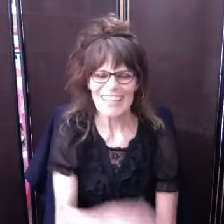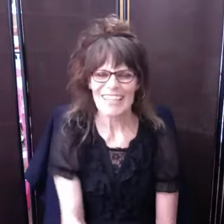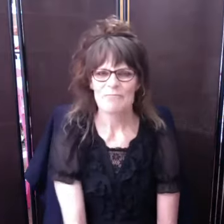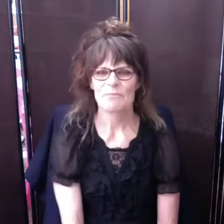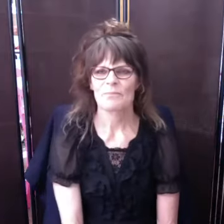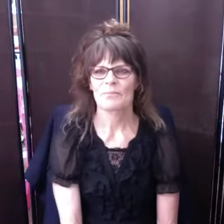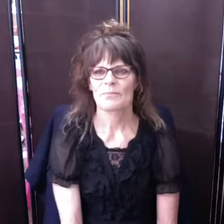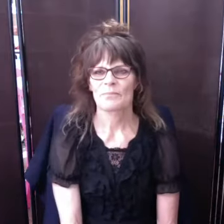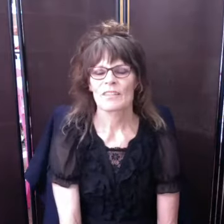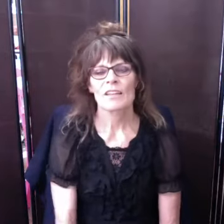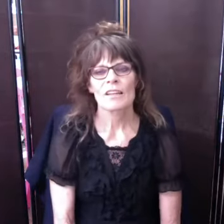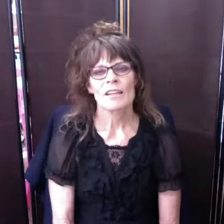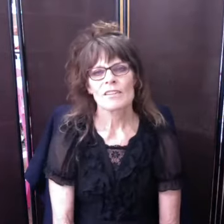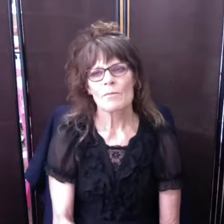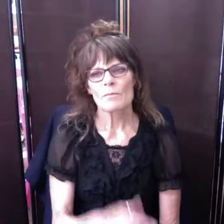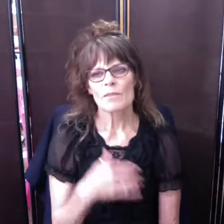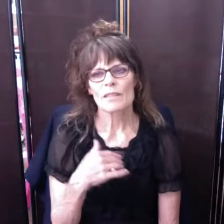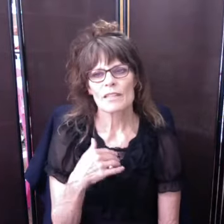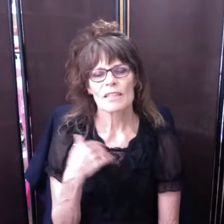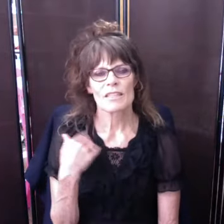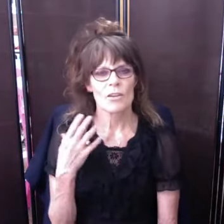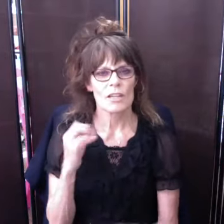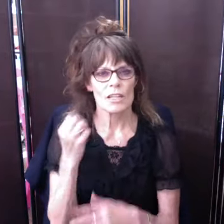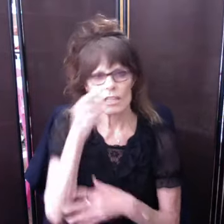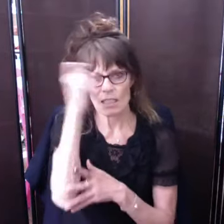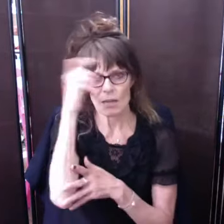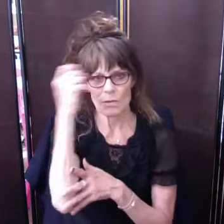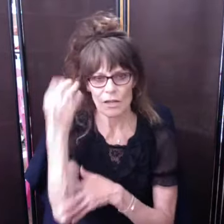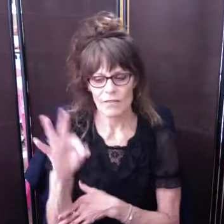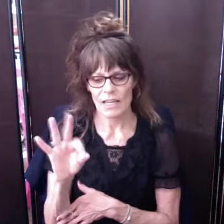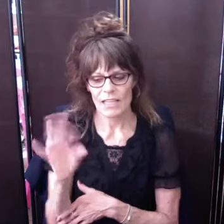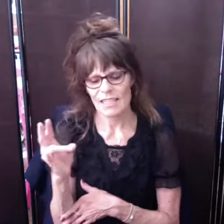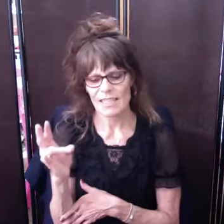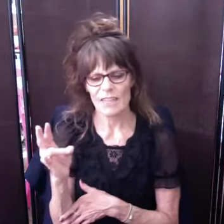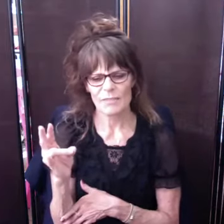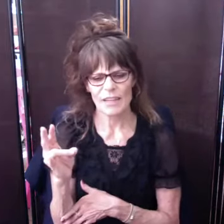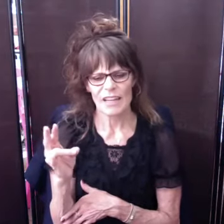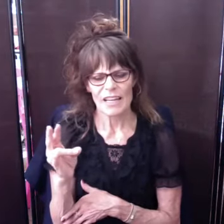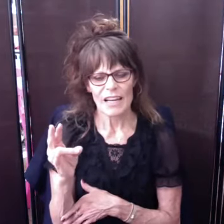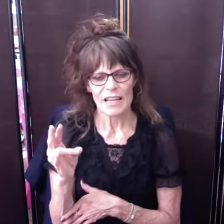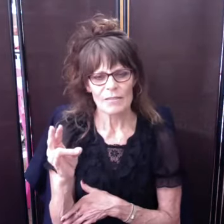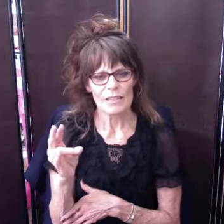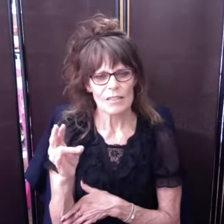So I've been around Alcoholics Anonymous. The summer of '97, I was around AA. And I'm going to tell you, I much prefer being in it than being around